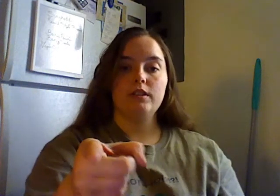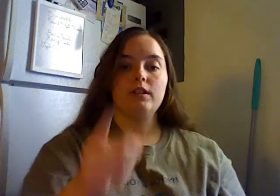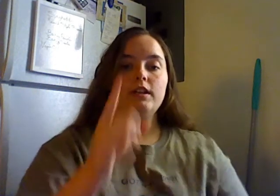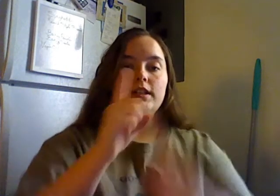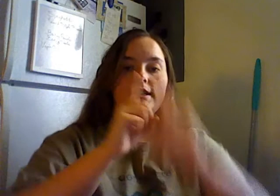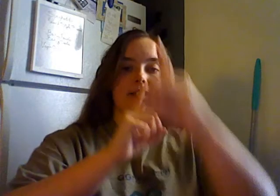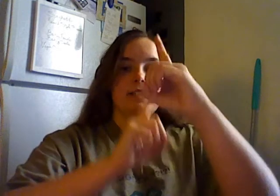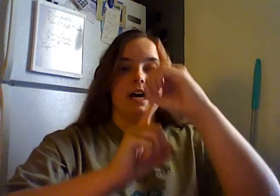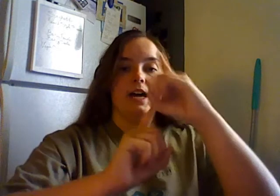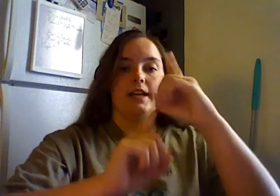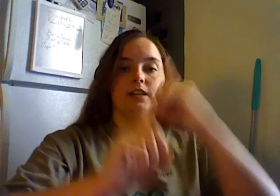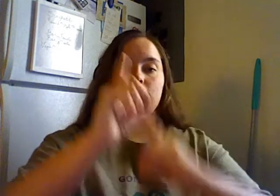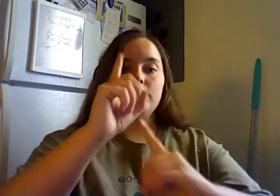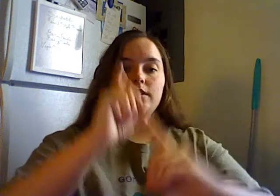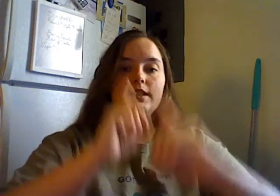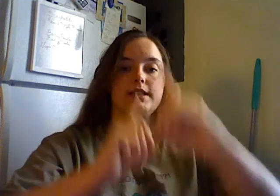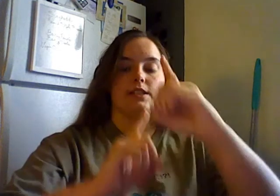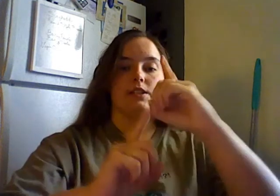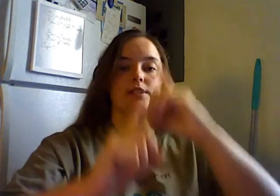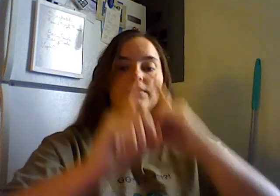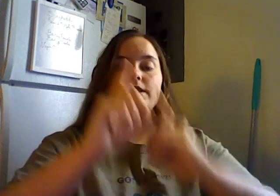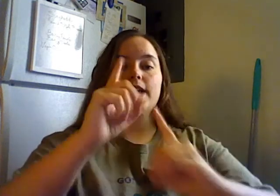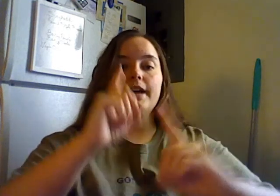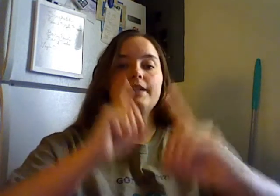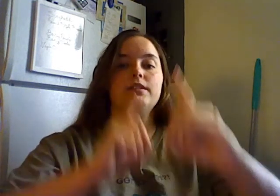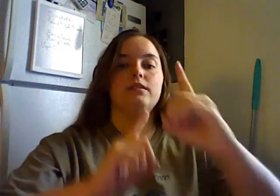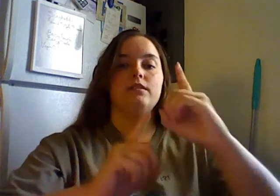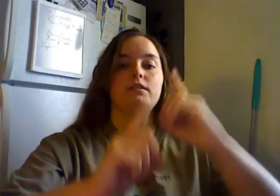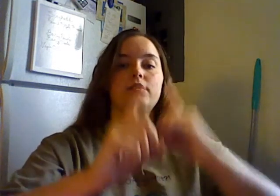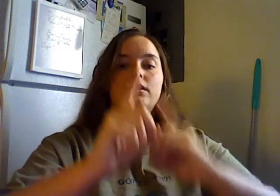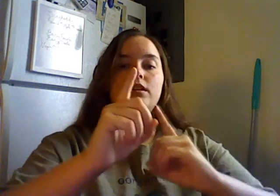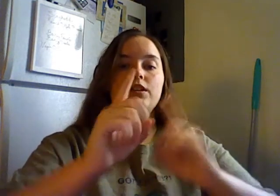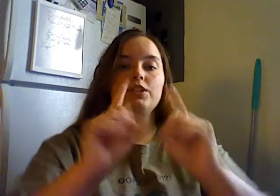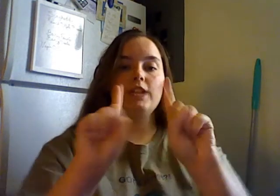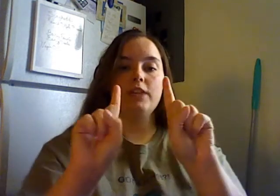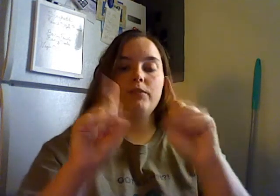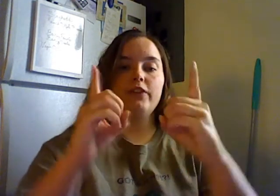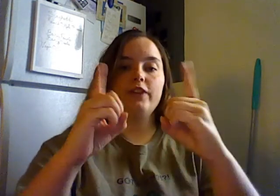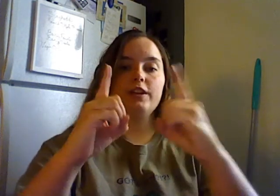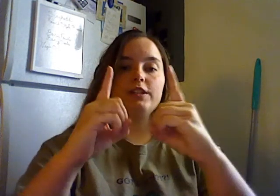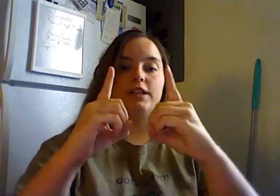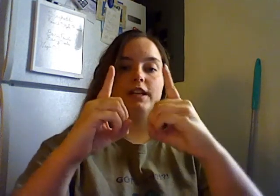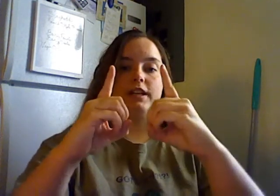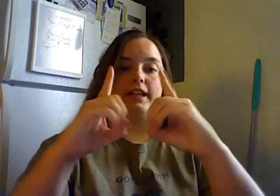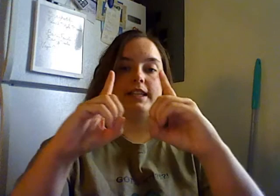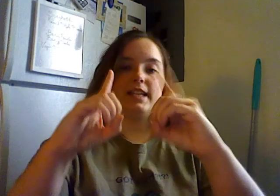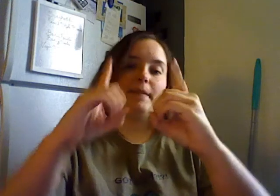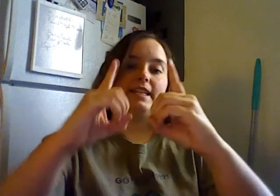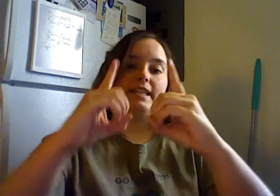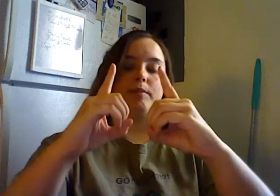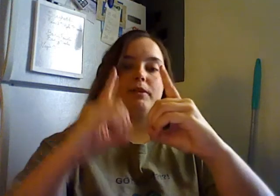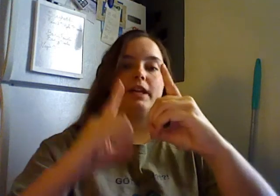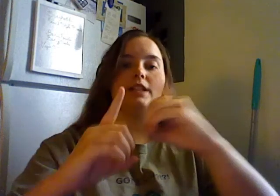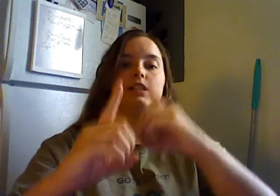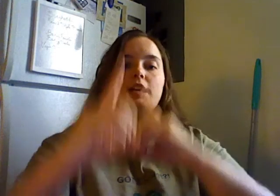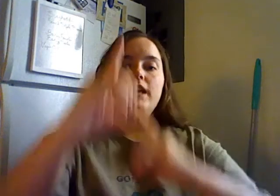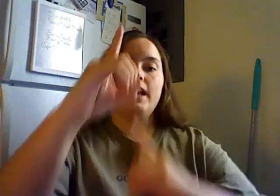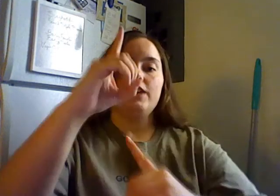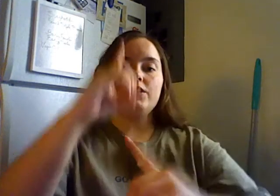sign, this is the for sign, You just take your pointed fingers like this, kind of make D's with both hands, and you just